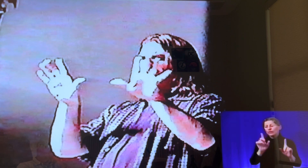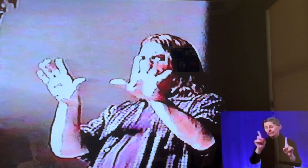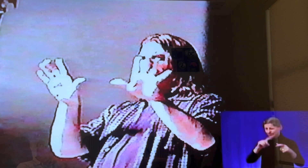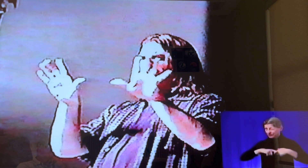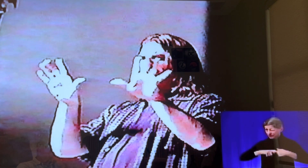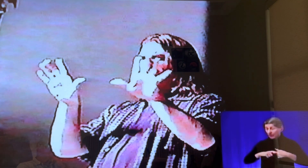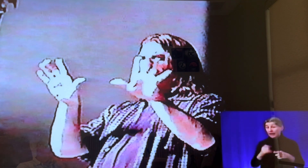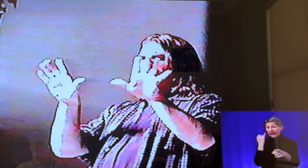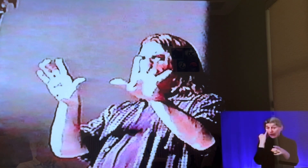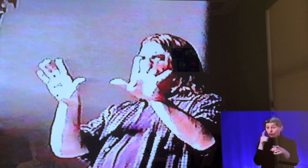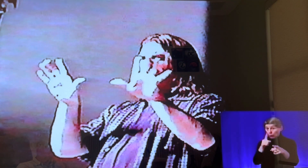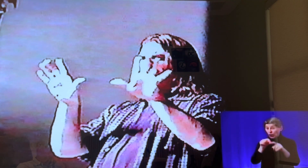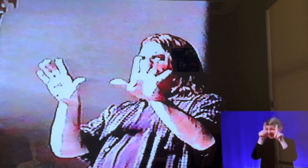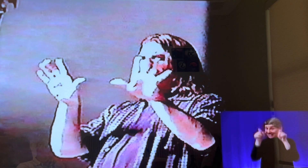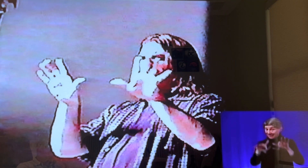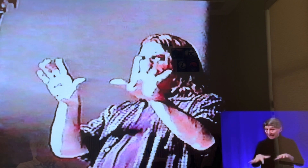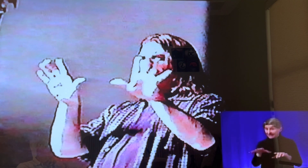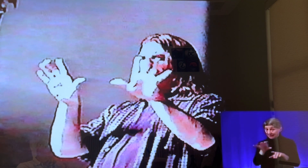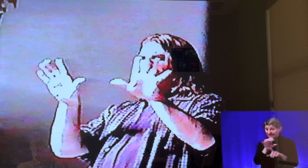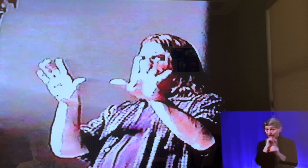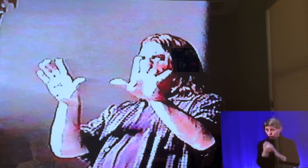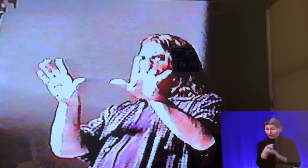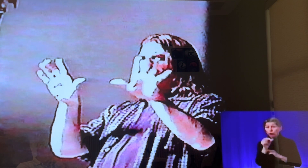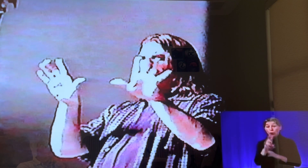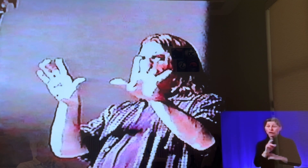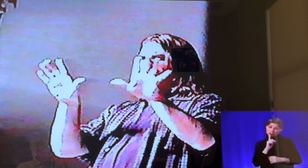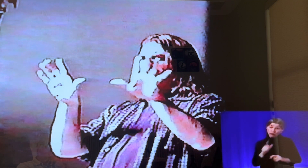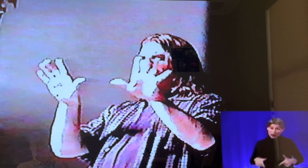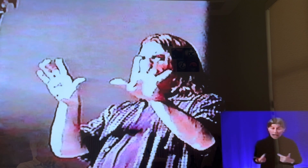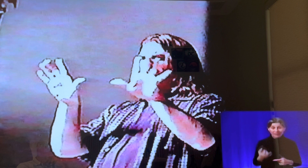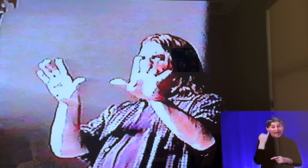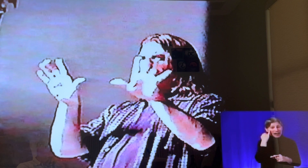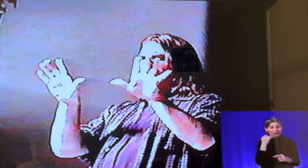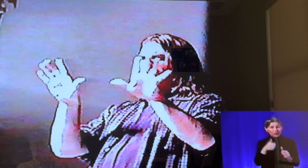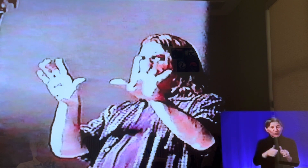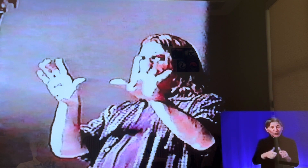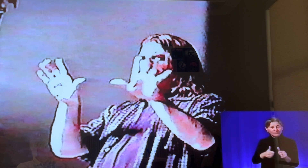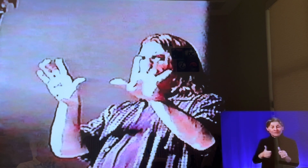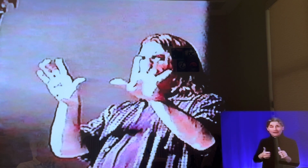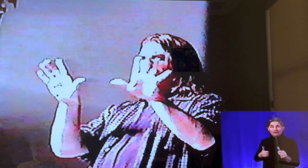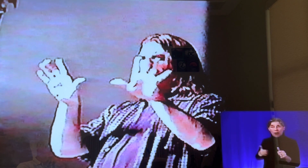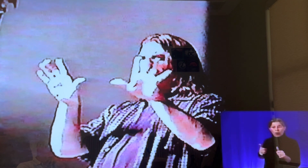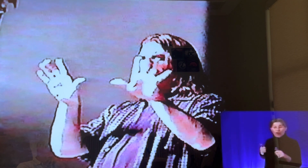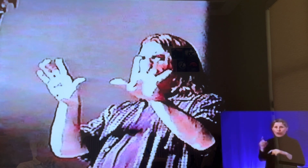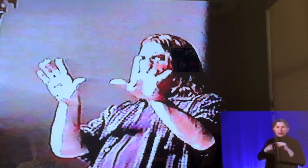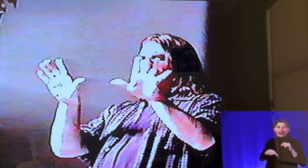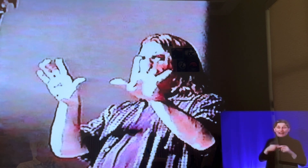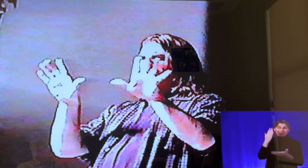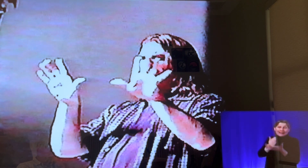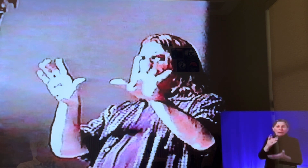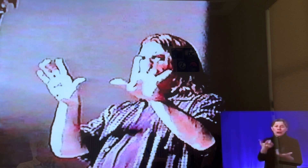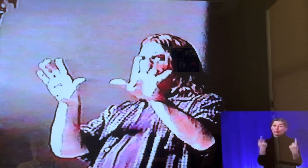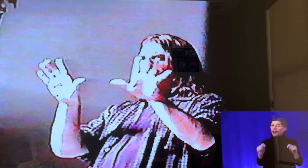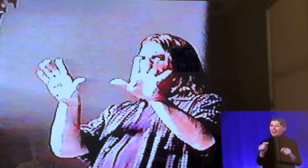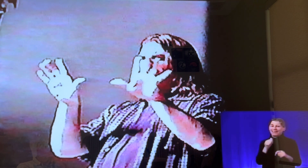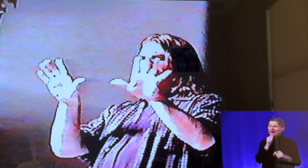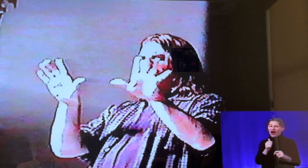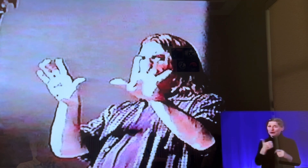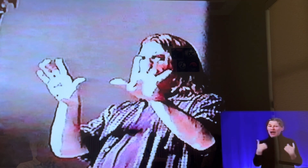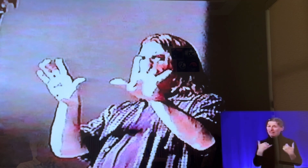ever in a testing situation, or even in real life, if you're too far away to stop the signer, although you try never to be in that situation,